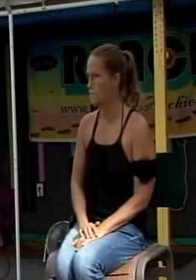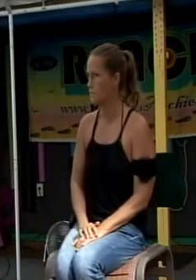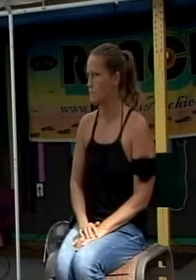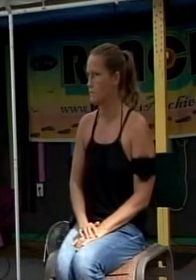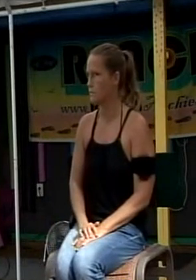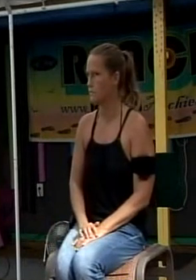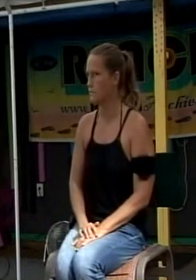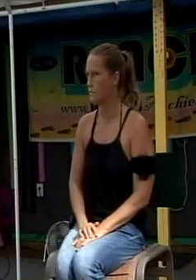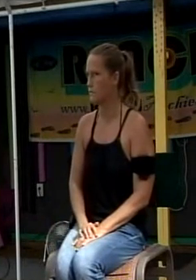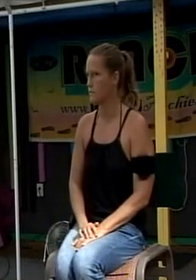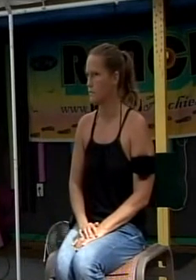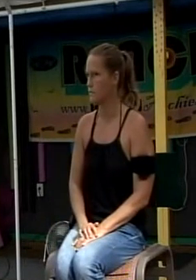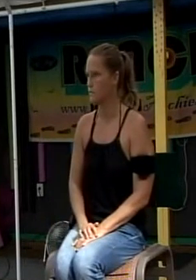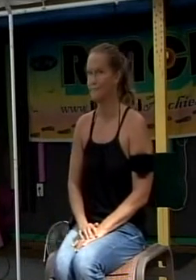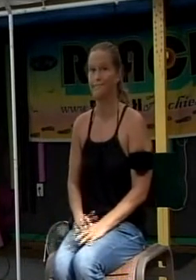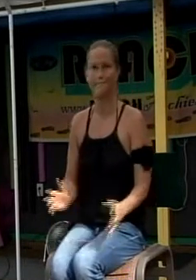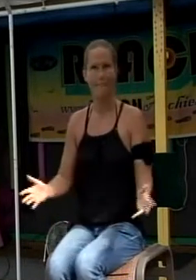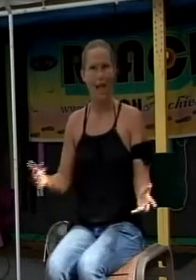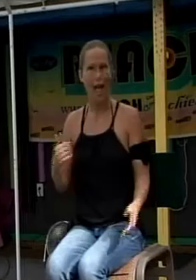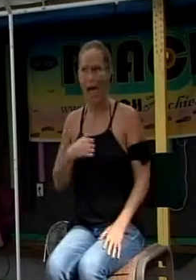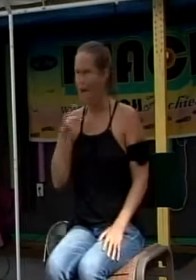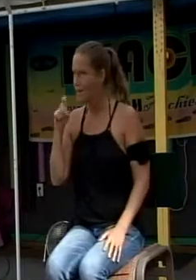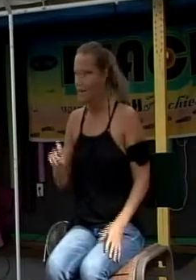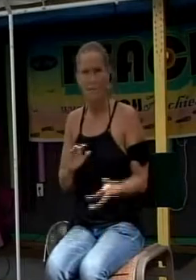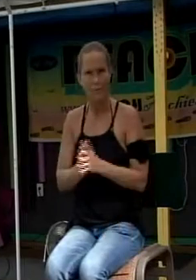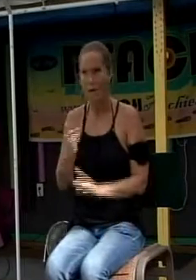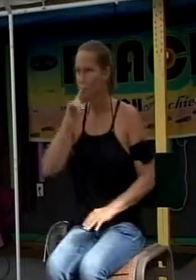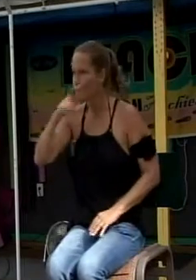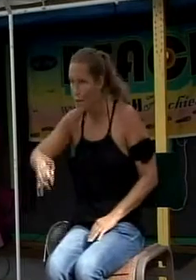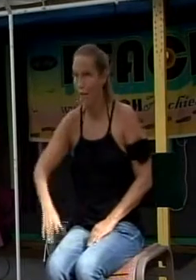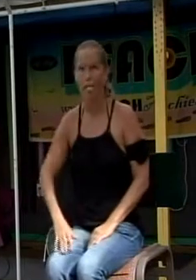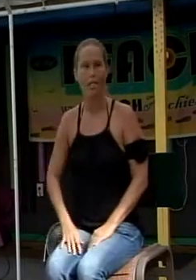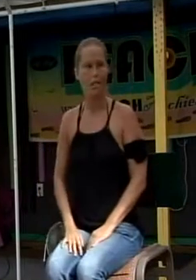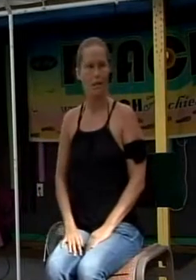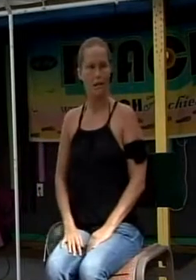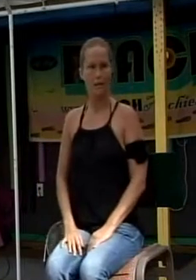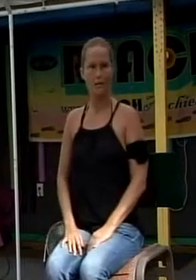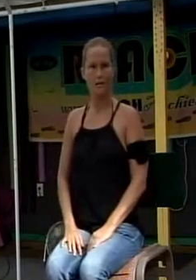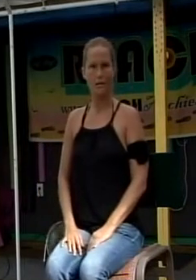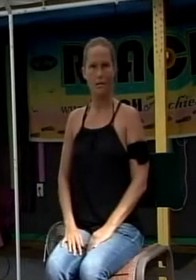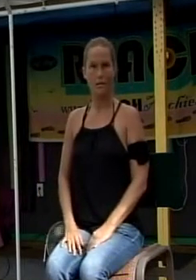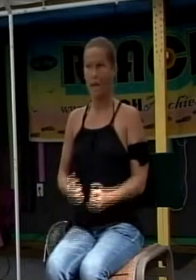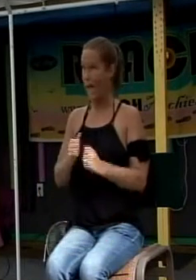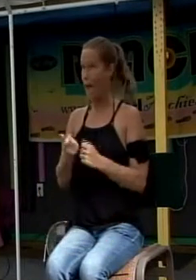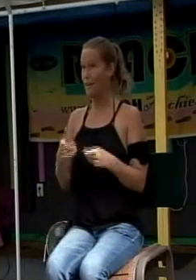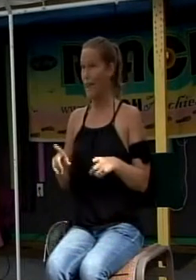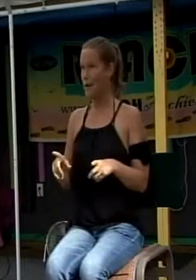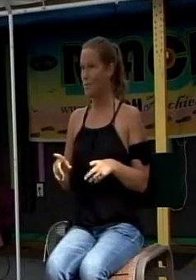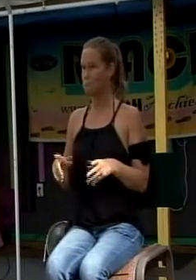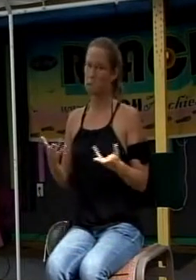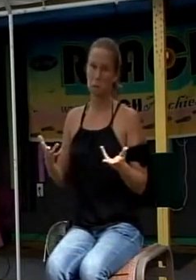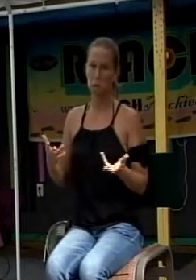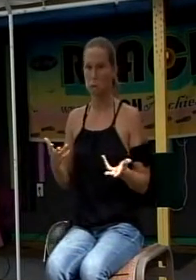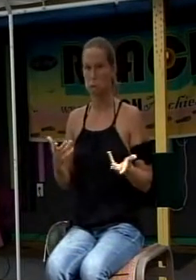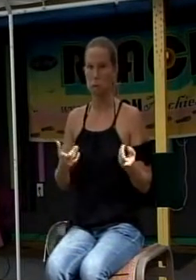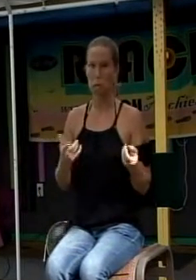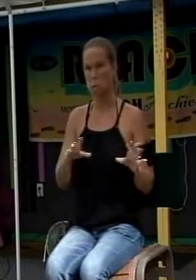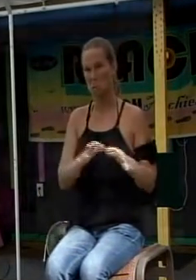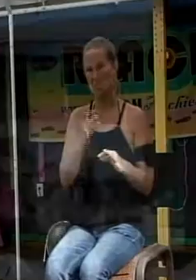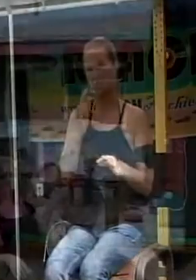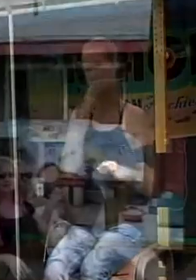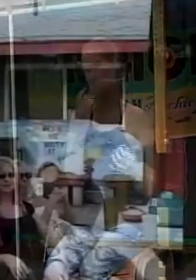I had to get real. Some of it happened through some of those spiritual renewal weekends. Some of it happened